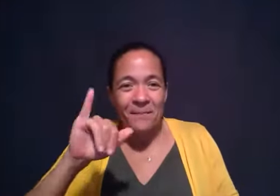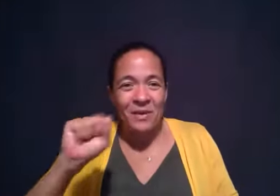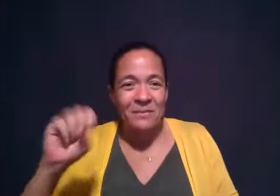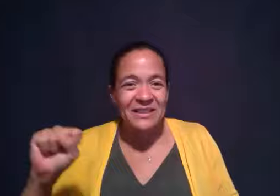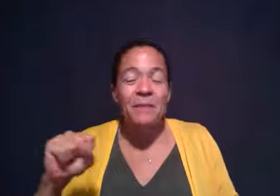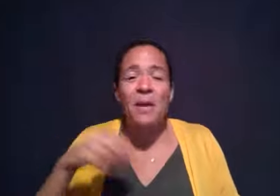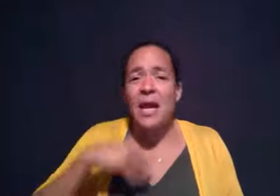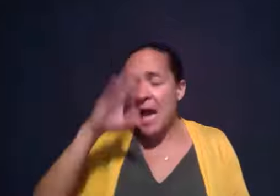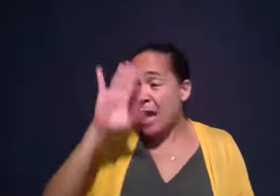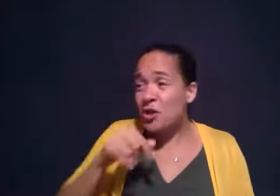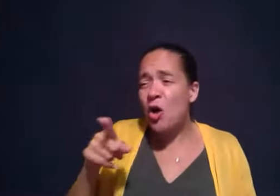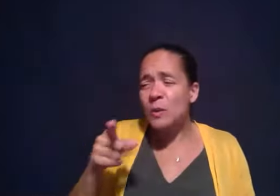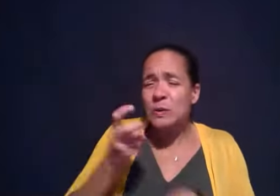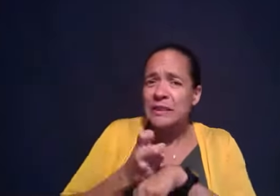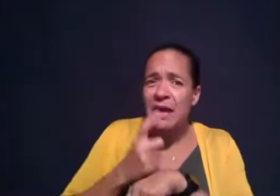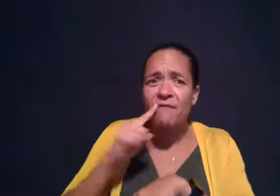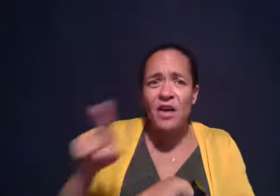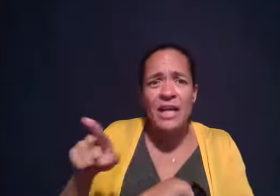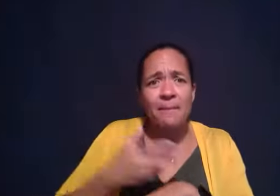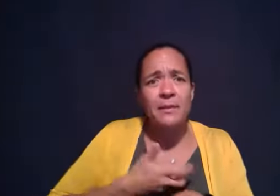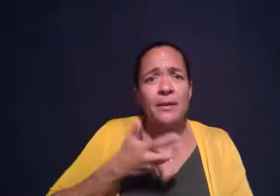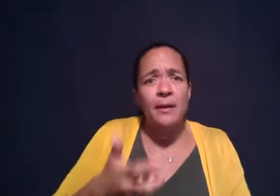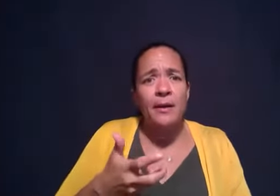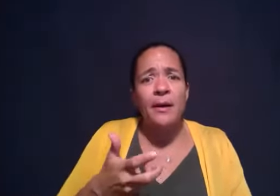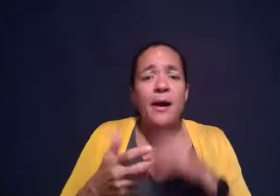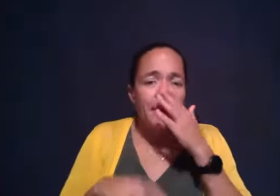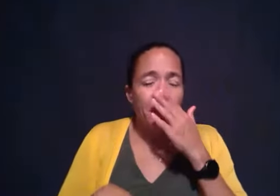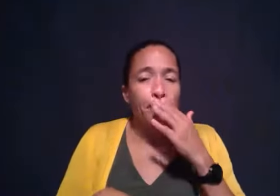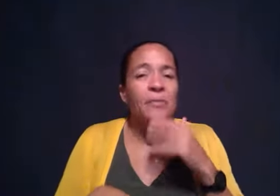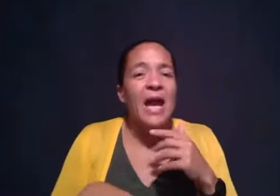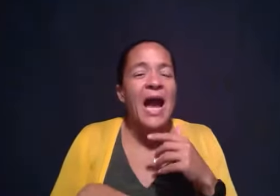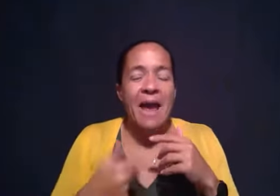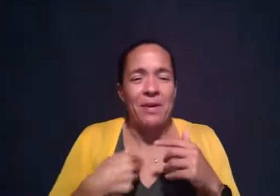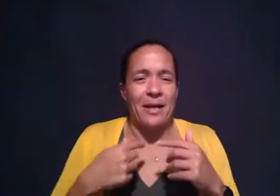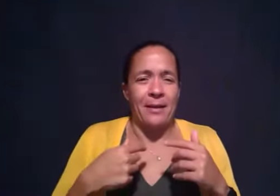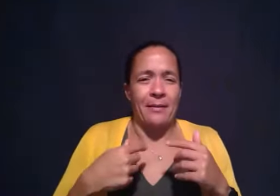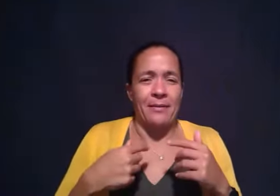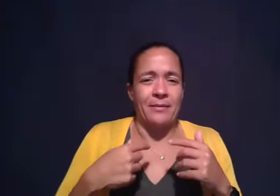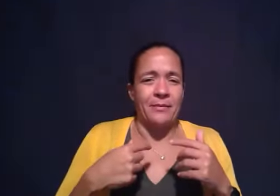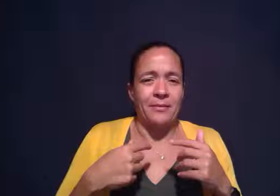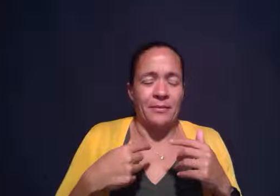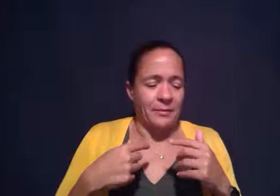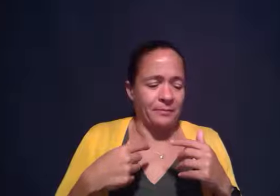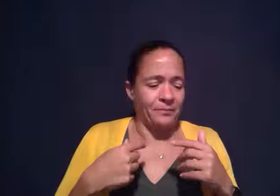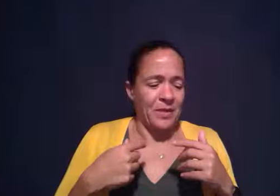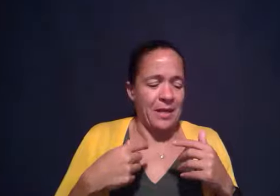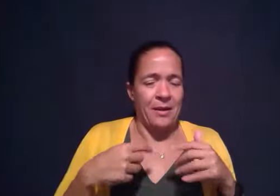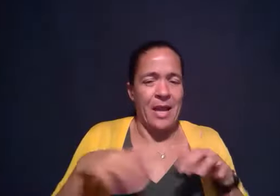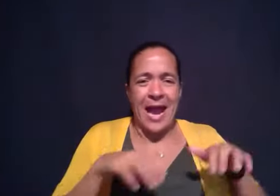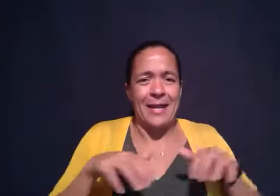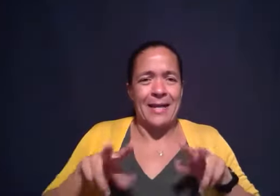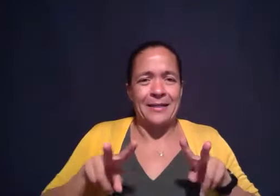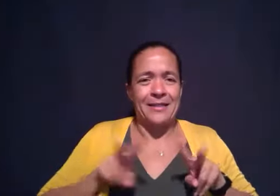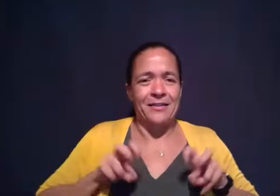self-centered that I acted like he was gay at me. You know, I took it very personally, and I did not react with